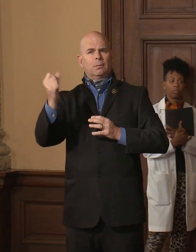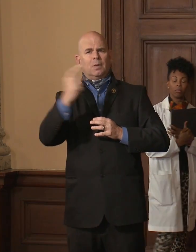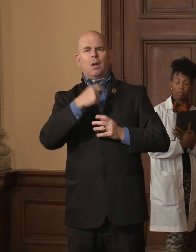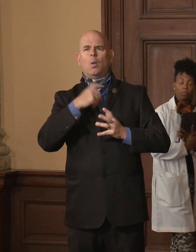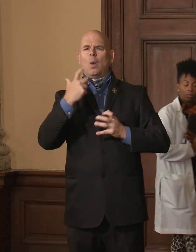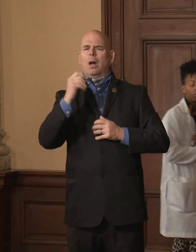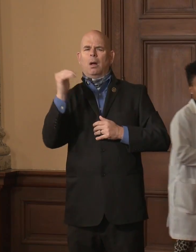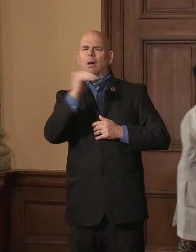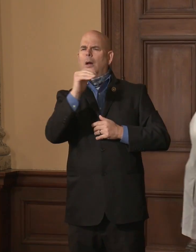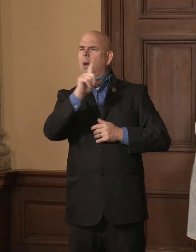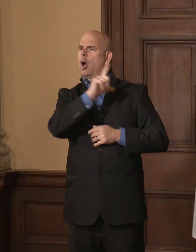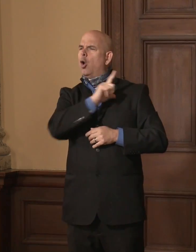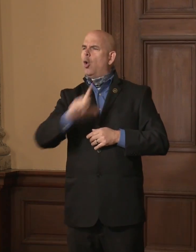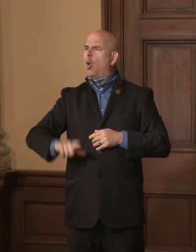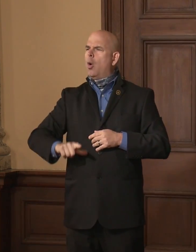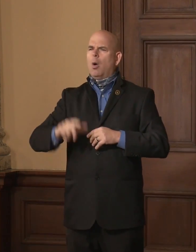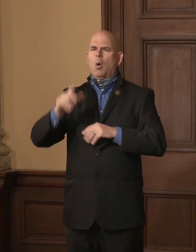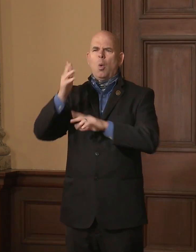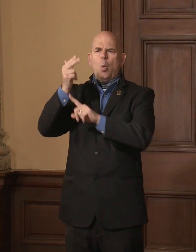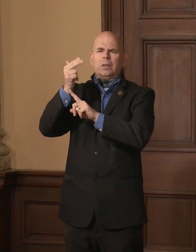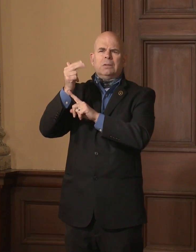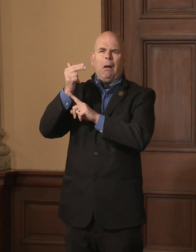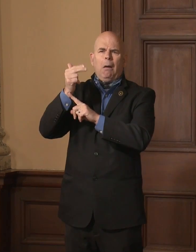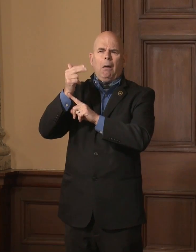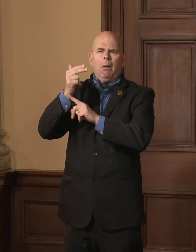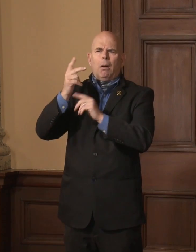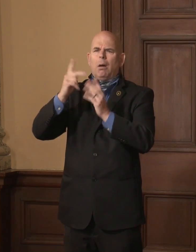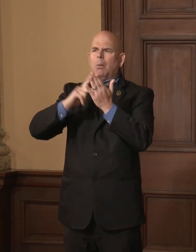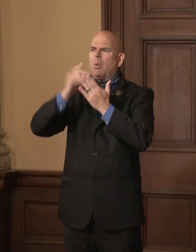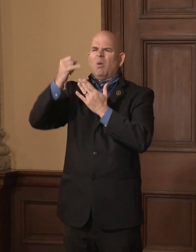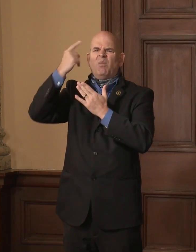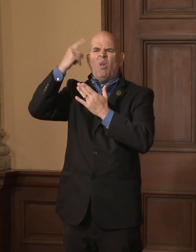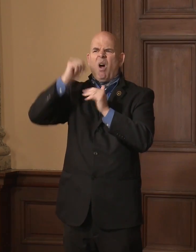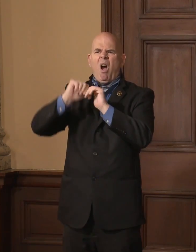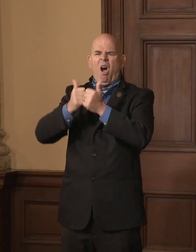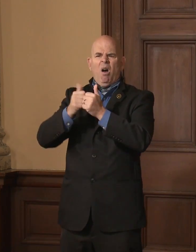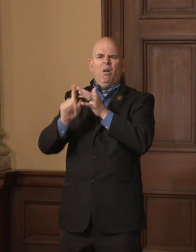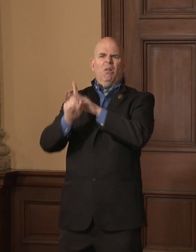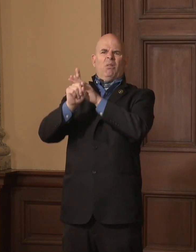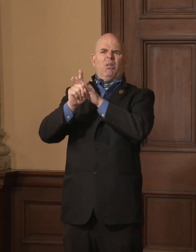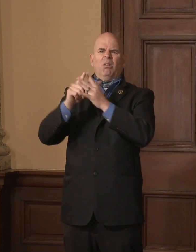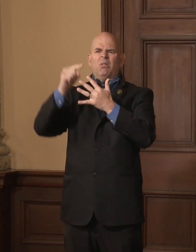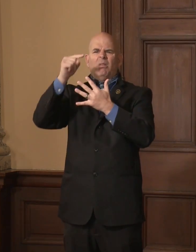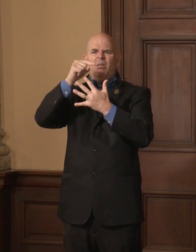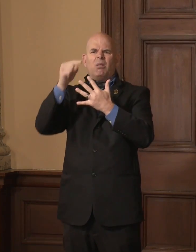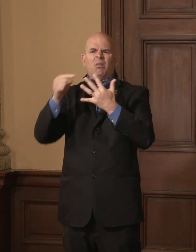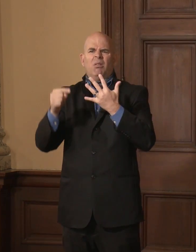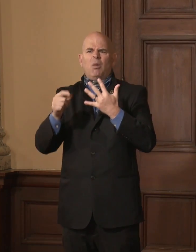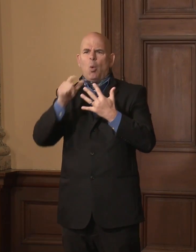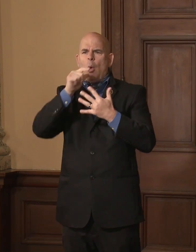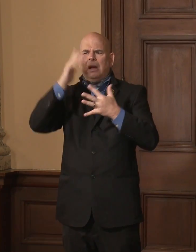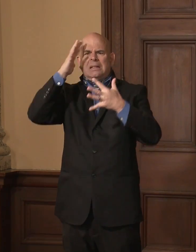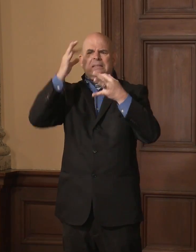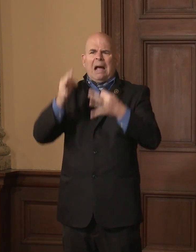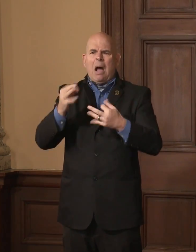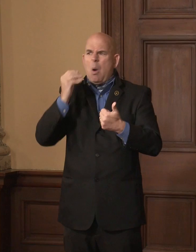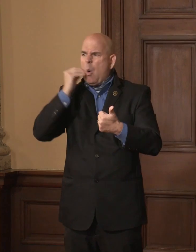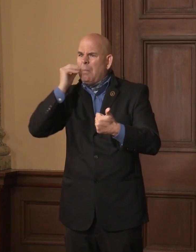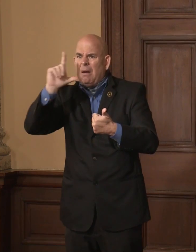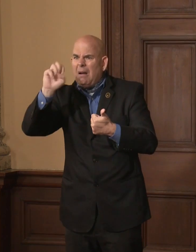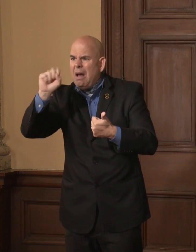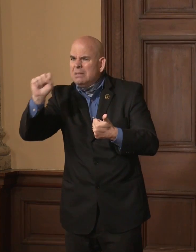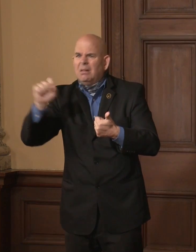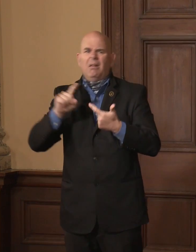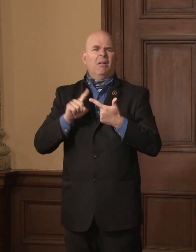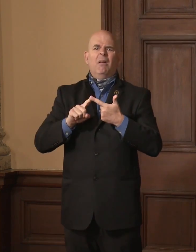The Lord Baltimore Initiative. So those populations are coming from homeless shelters. I mean, if you can give